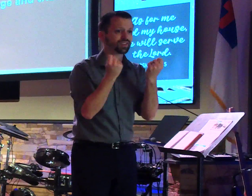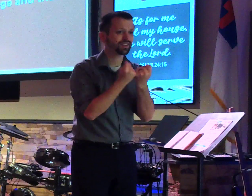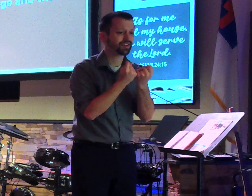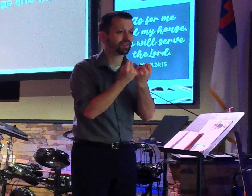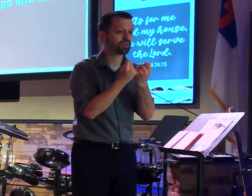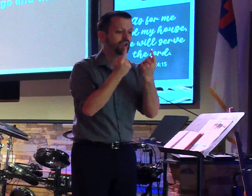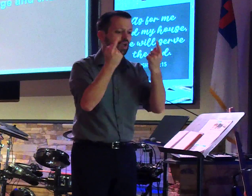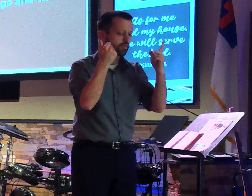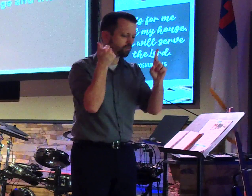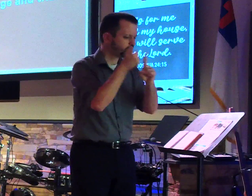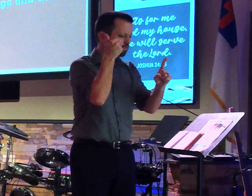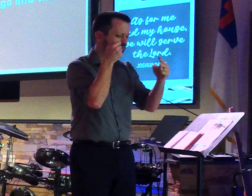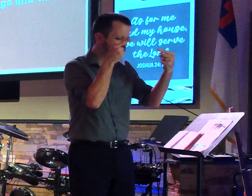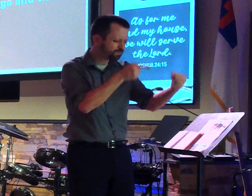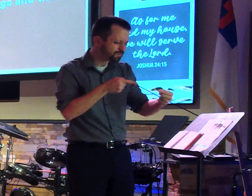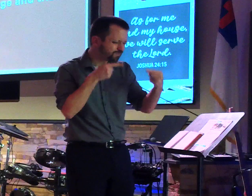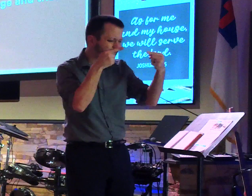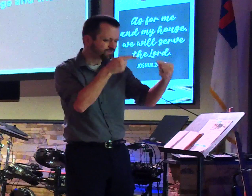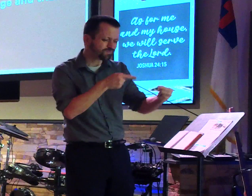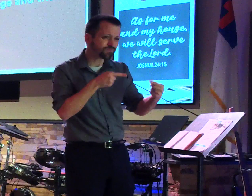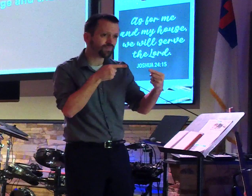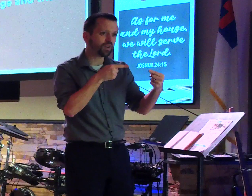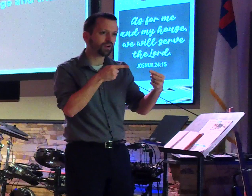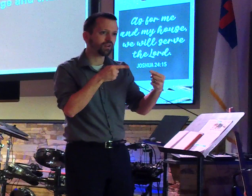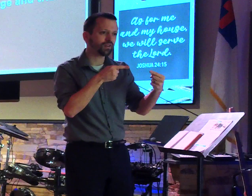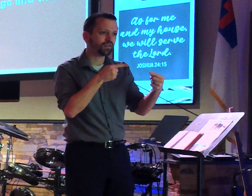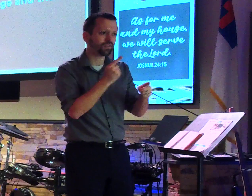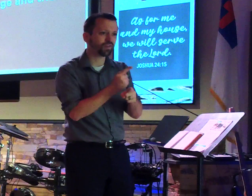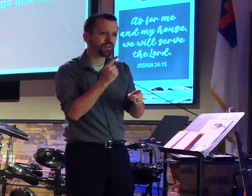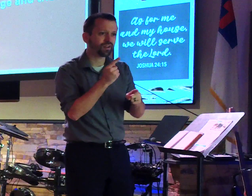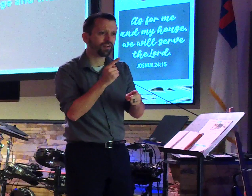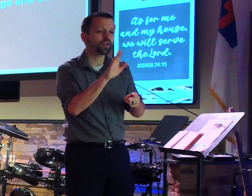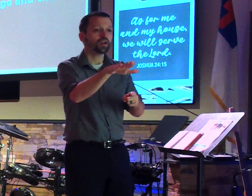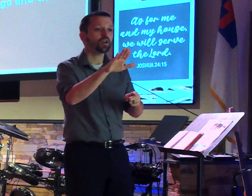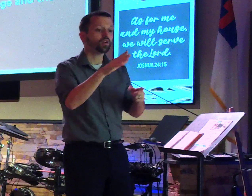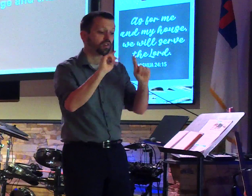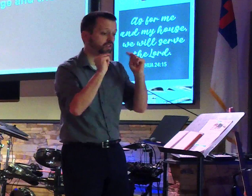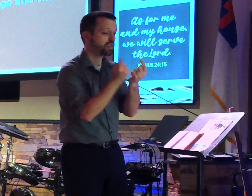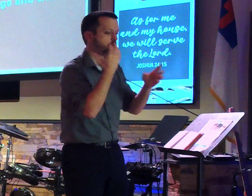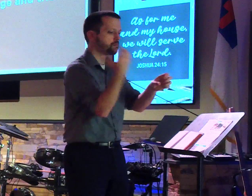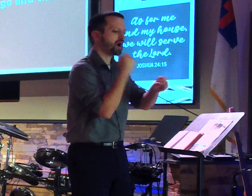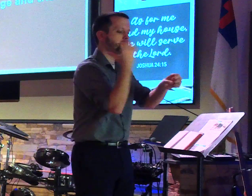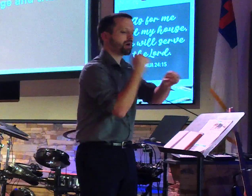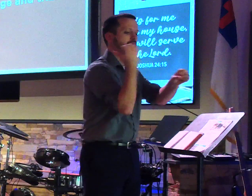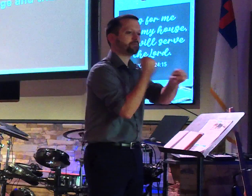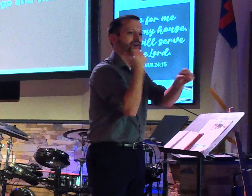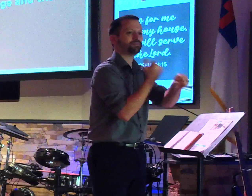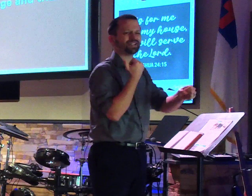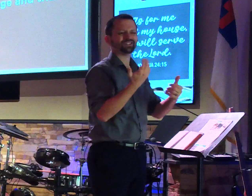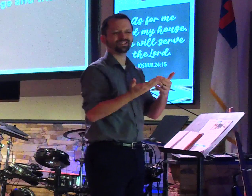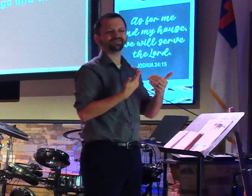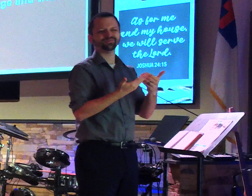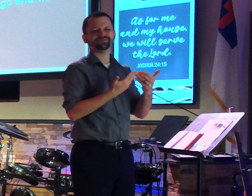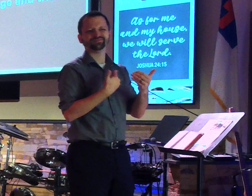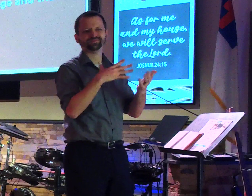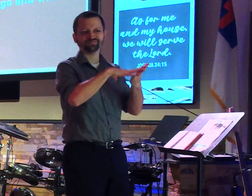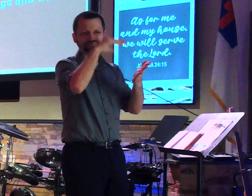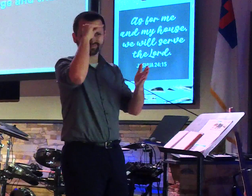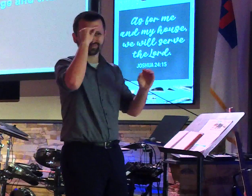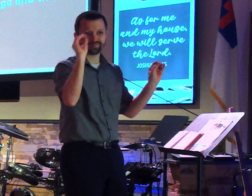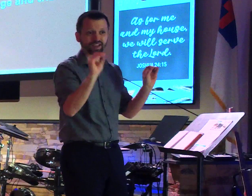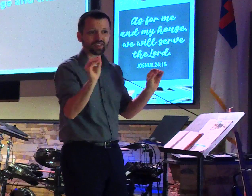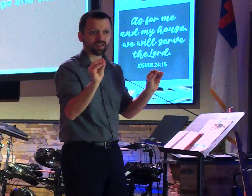adversity. When everyone's winning, you don't learn so much. You know? But